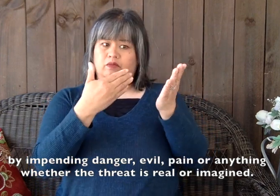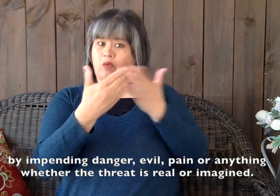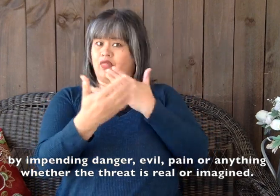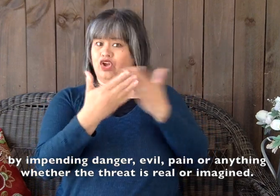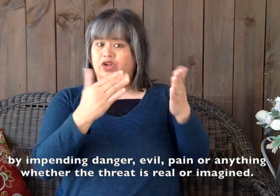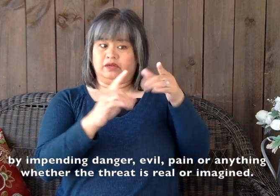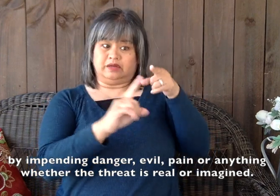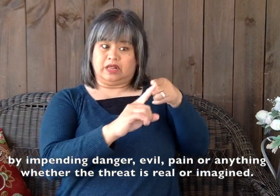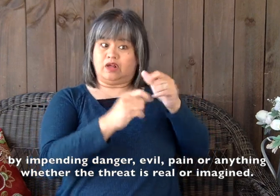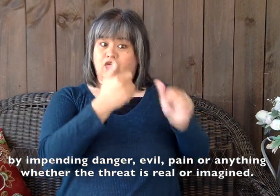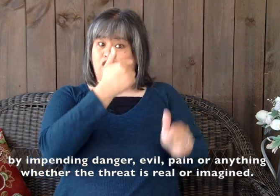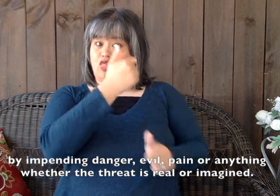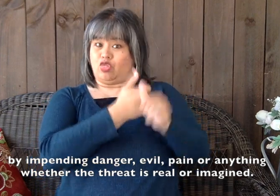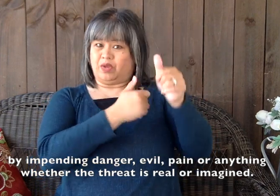imagined.